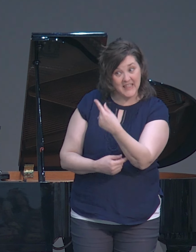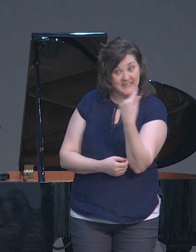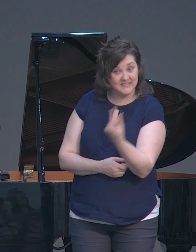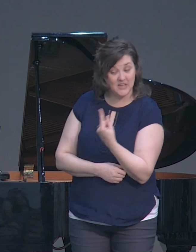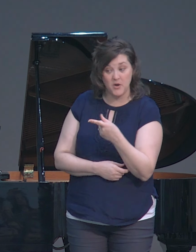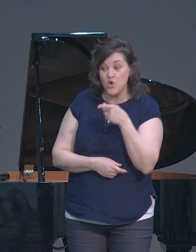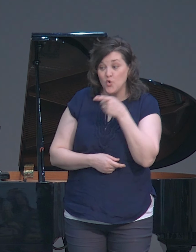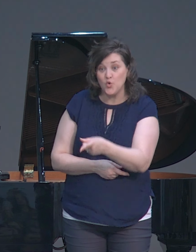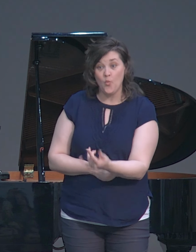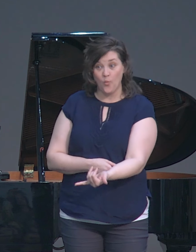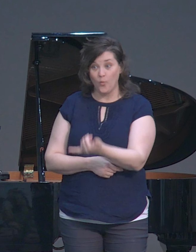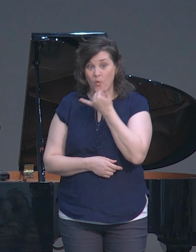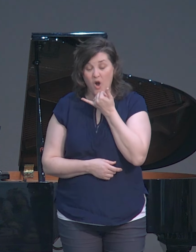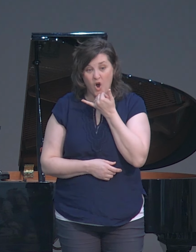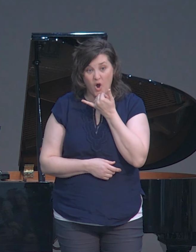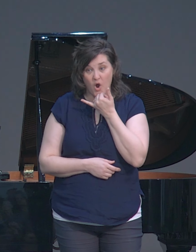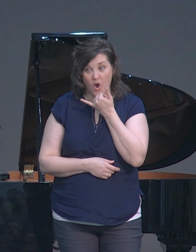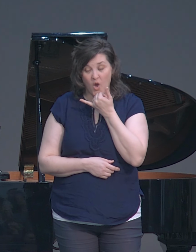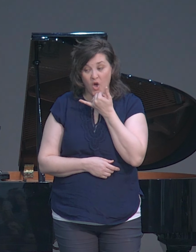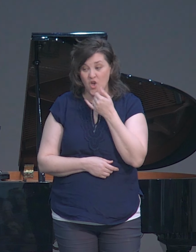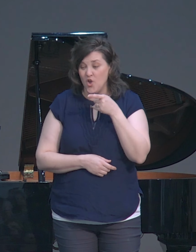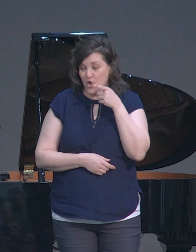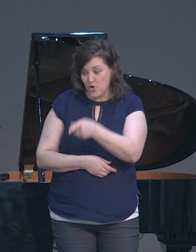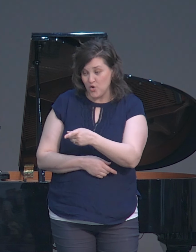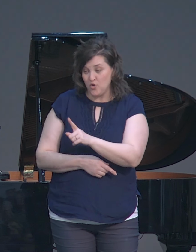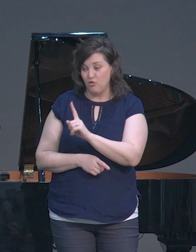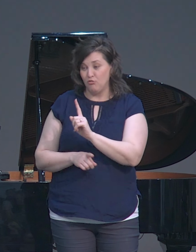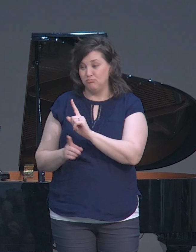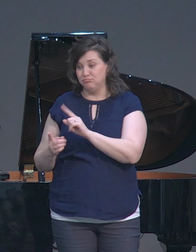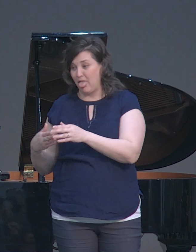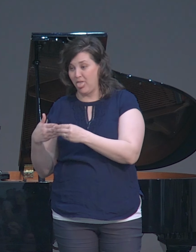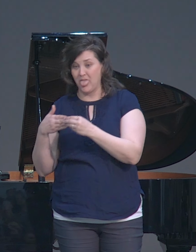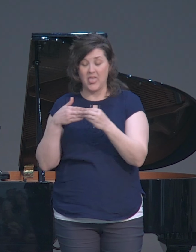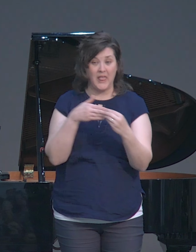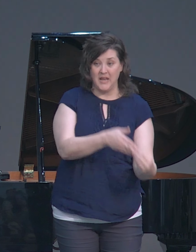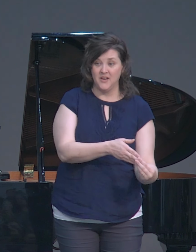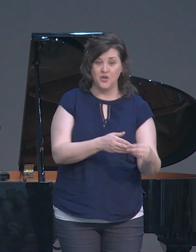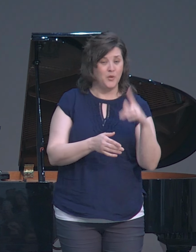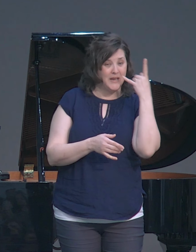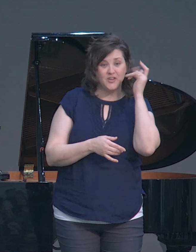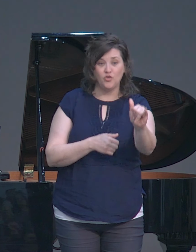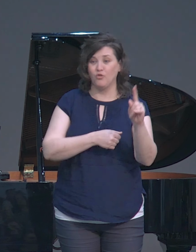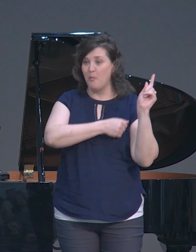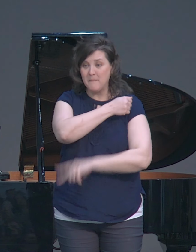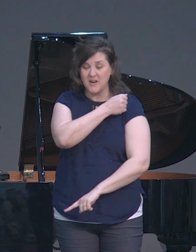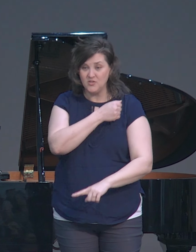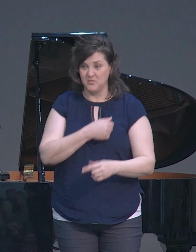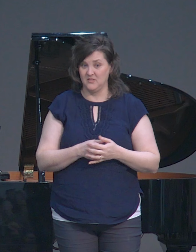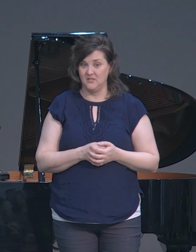they're wrong and they are headed for eternal punishment.